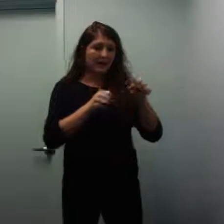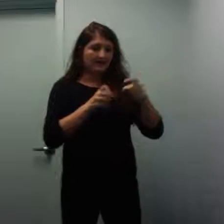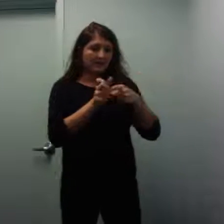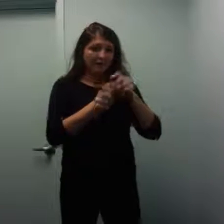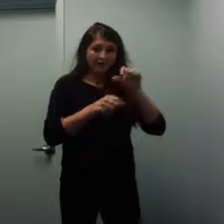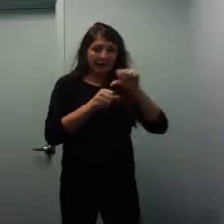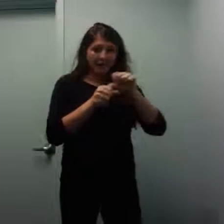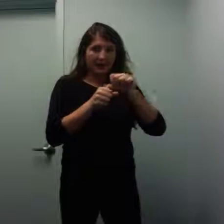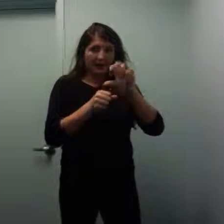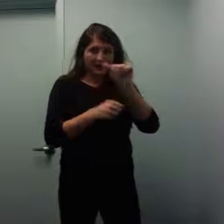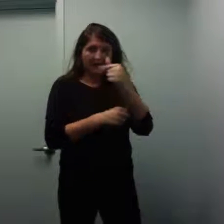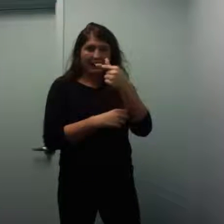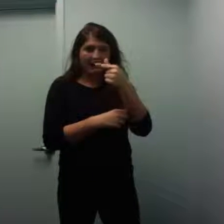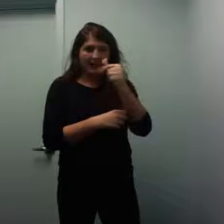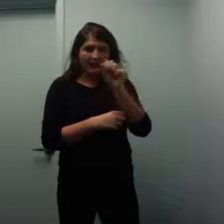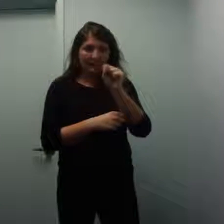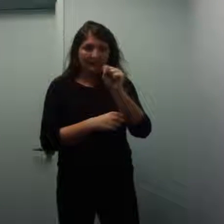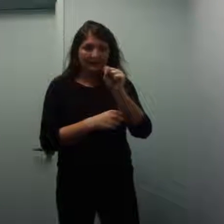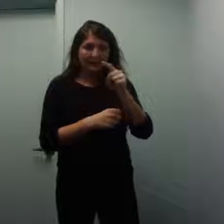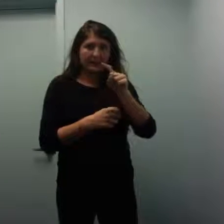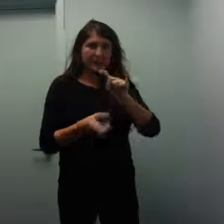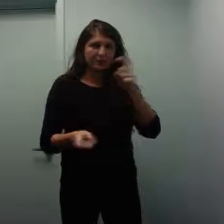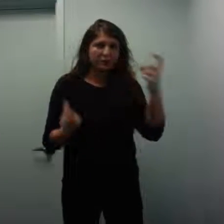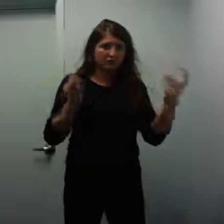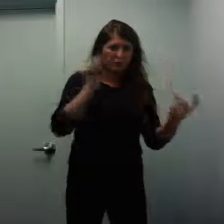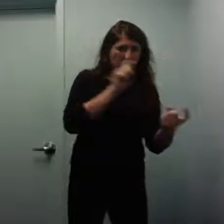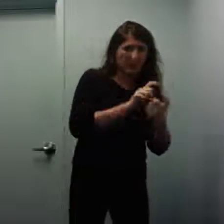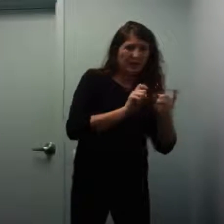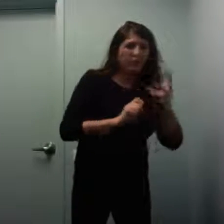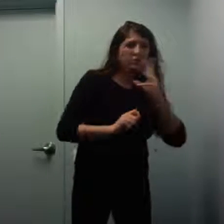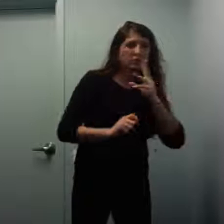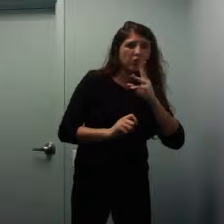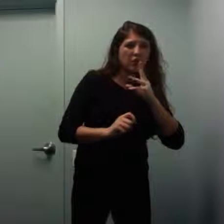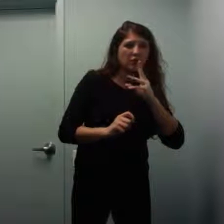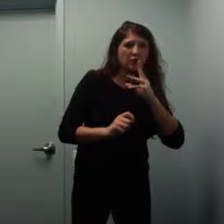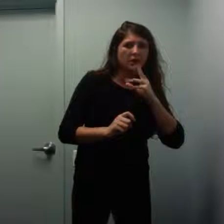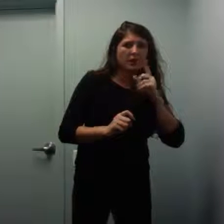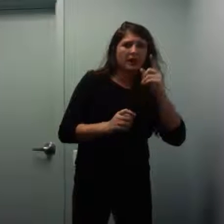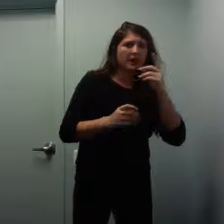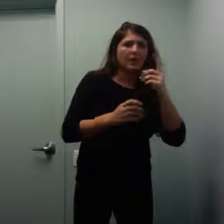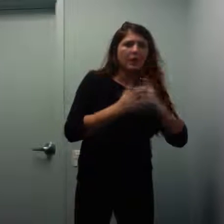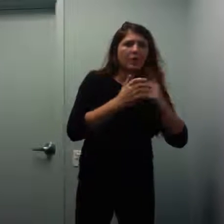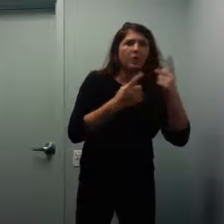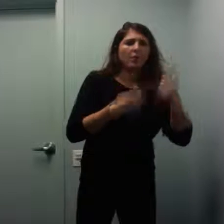like water vapor, and you try to turn that into water as a liquid form, what do you have to do to that water, or that water vapor?